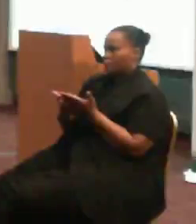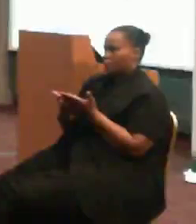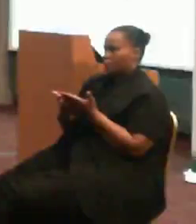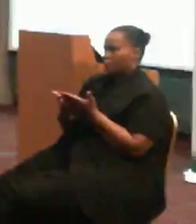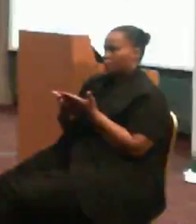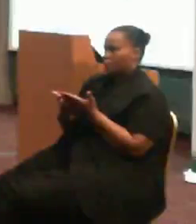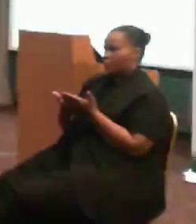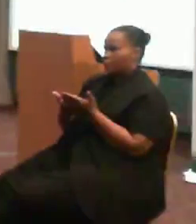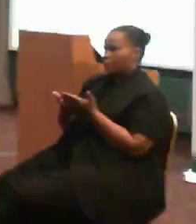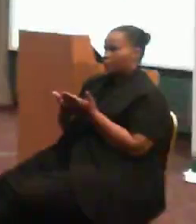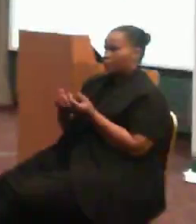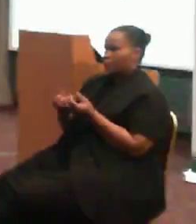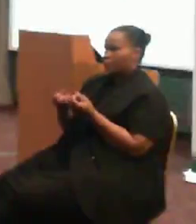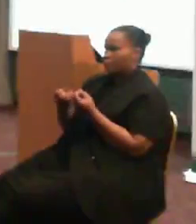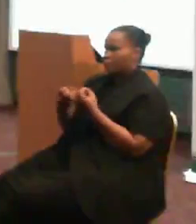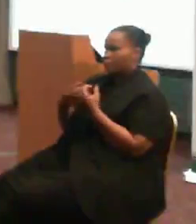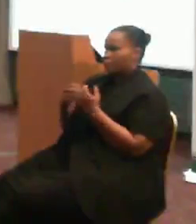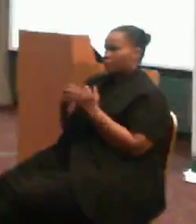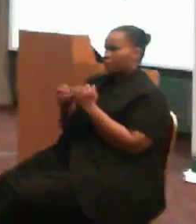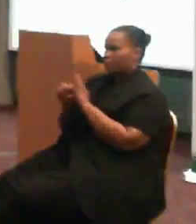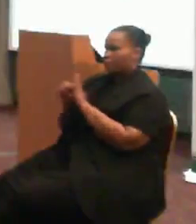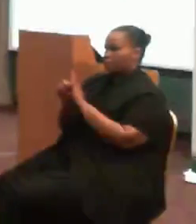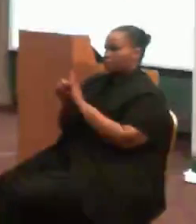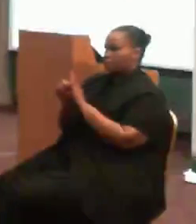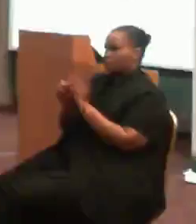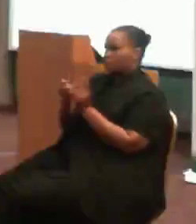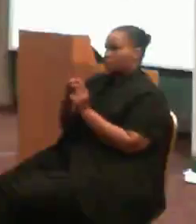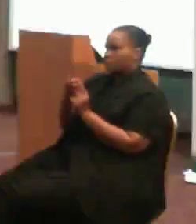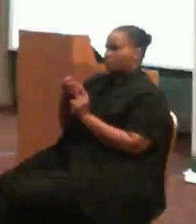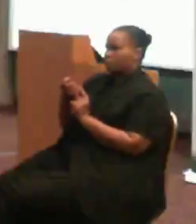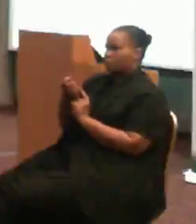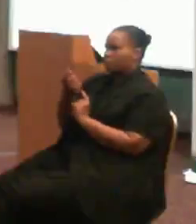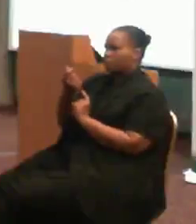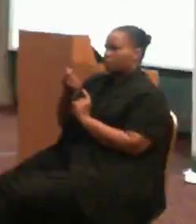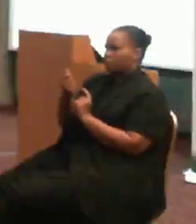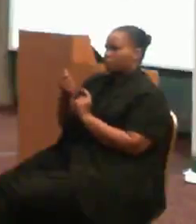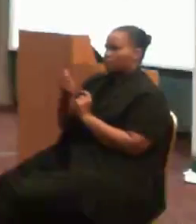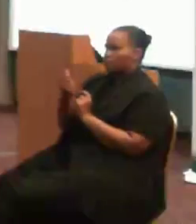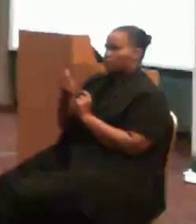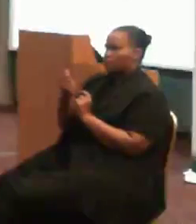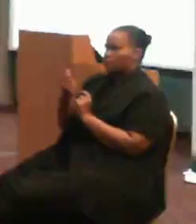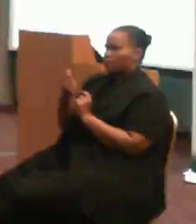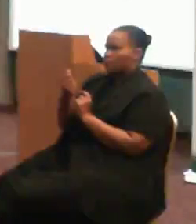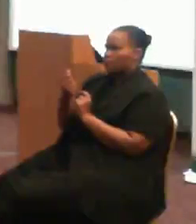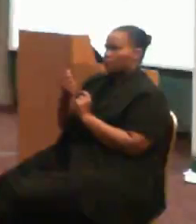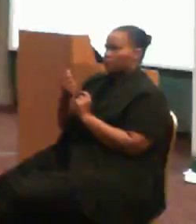an extract from your financing documents that defines it?